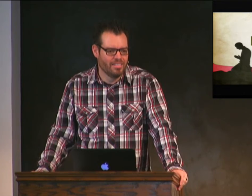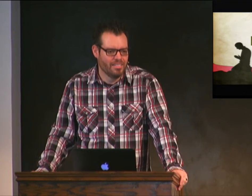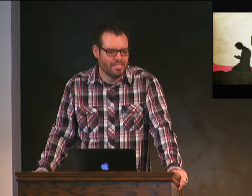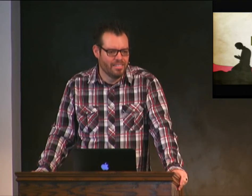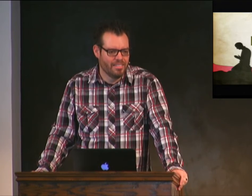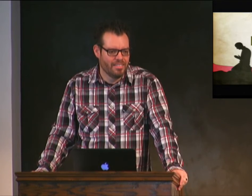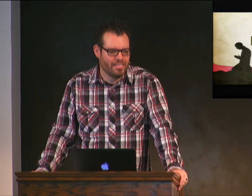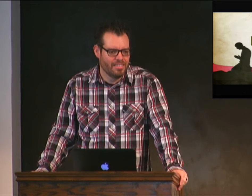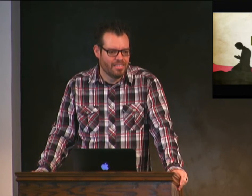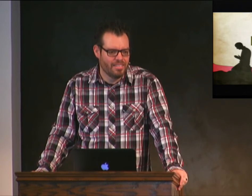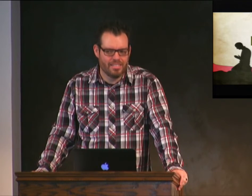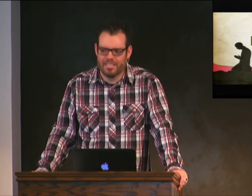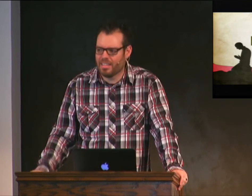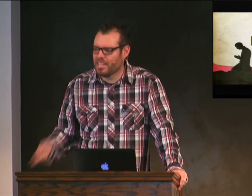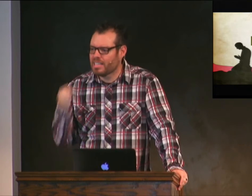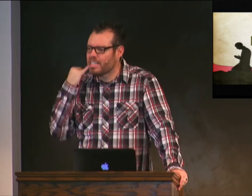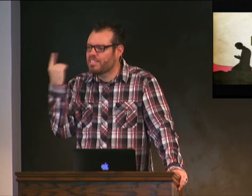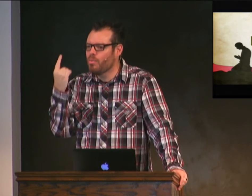door.